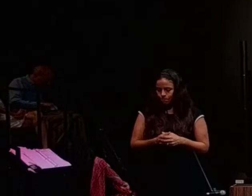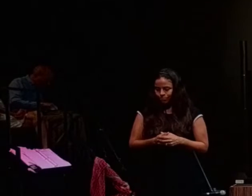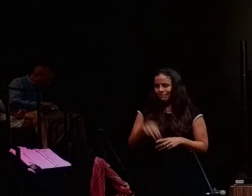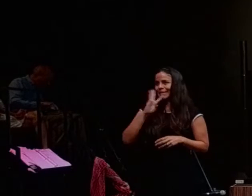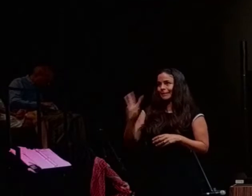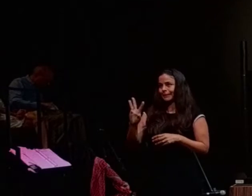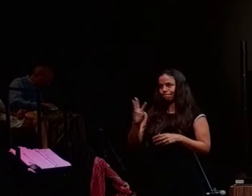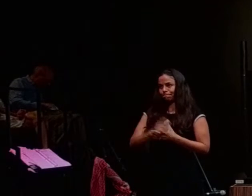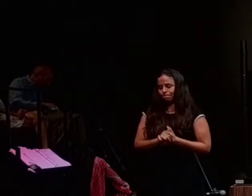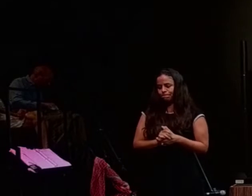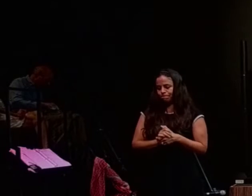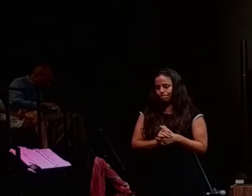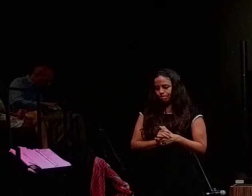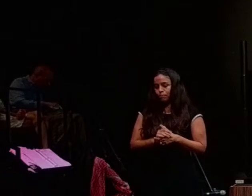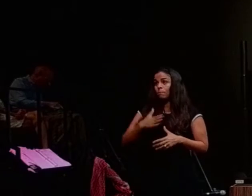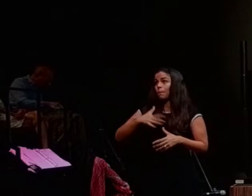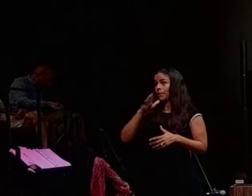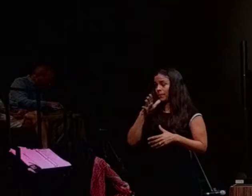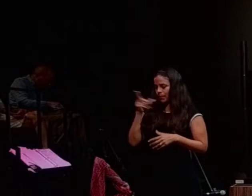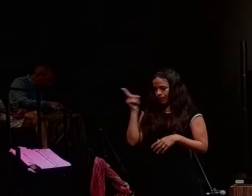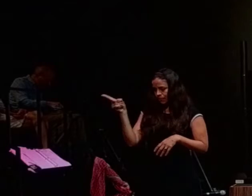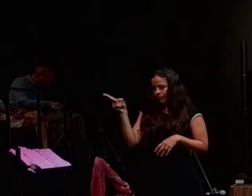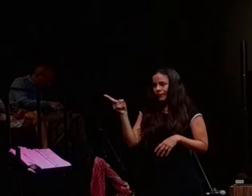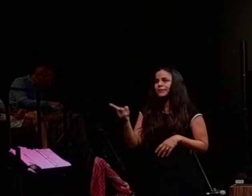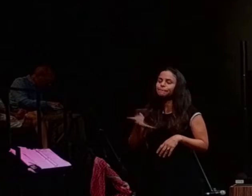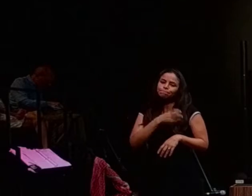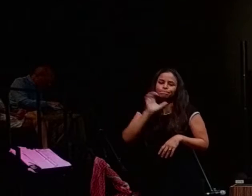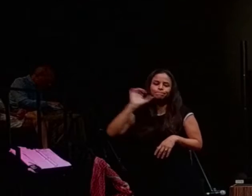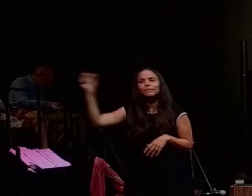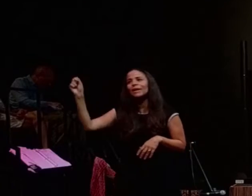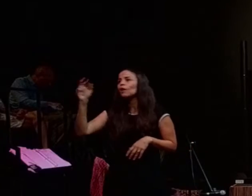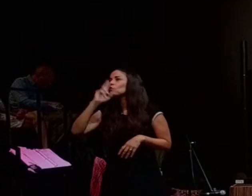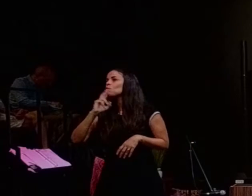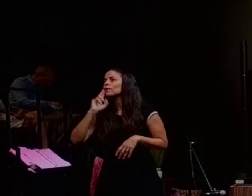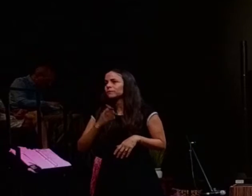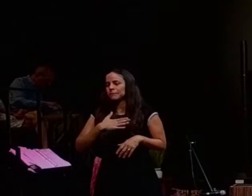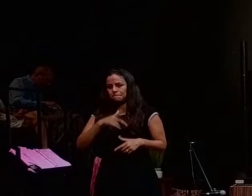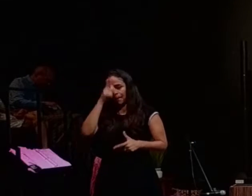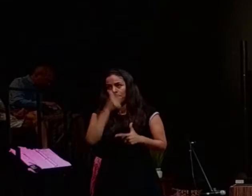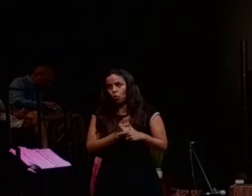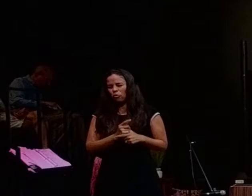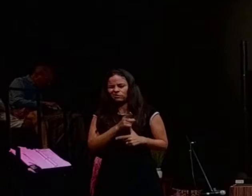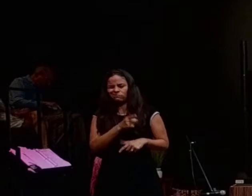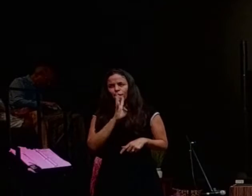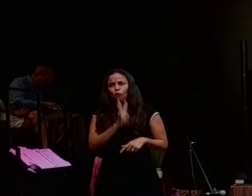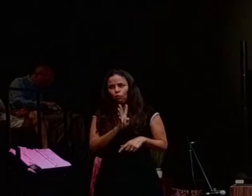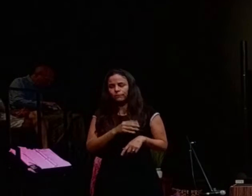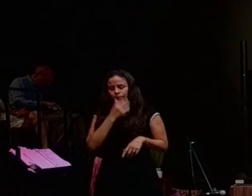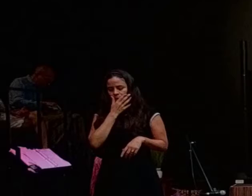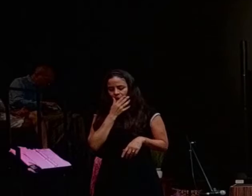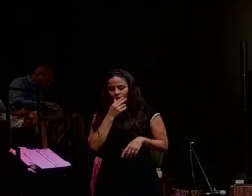When I was 6 years old, my mom had taken us out to restaurants. Me and my brother about four, I guess, at that